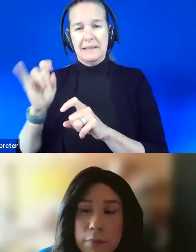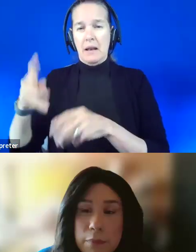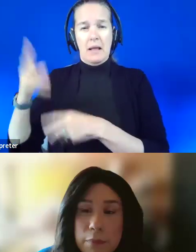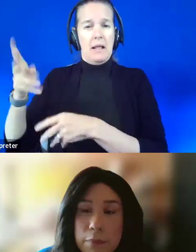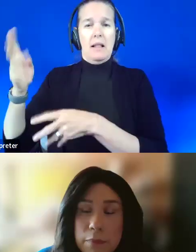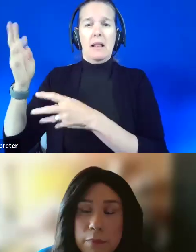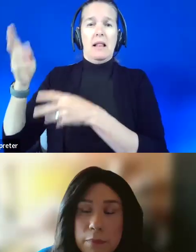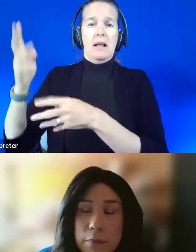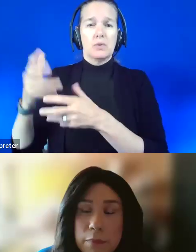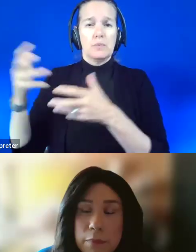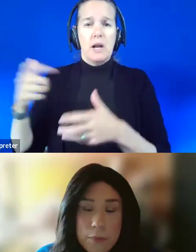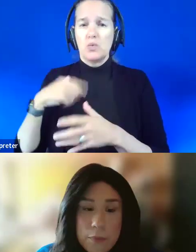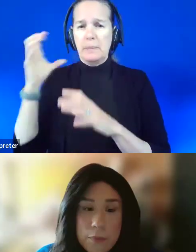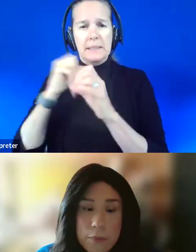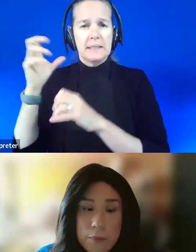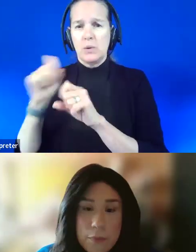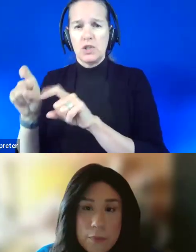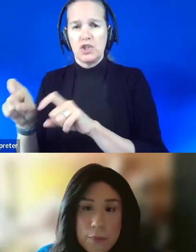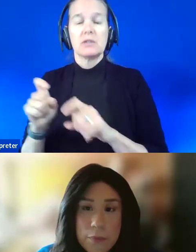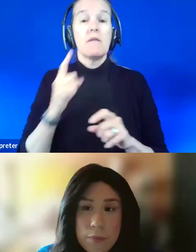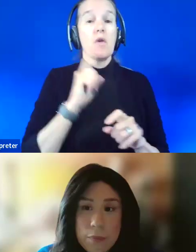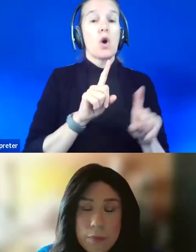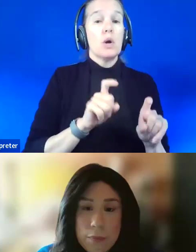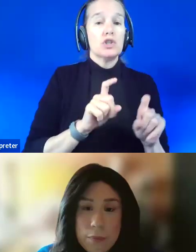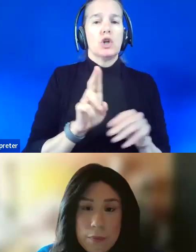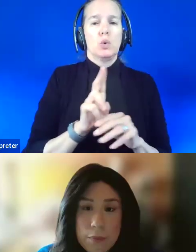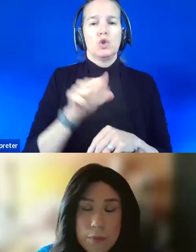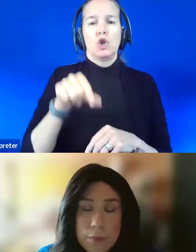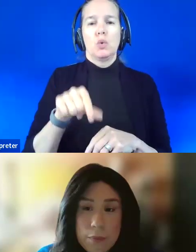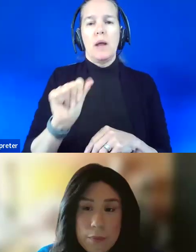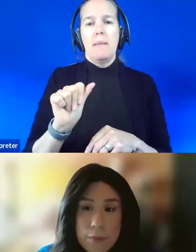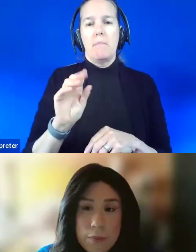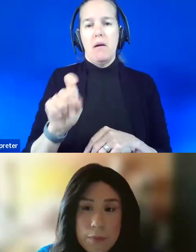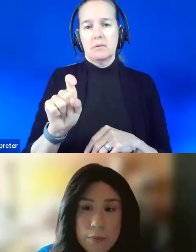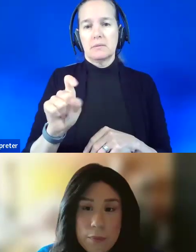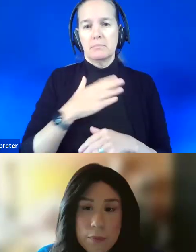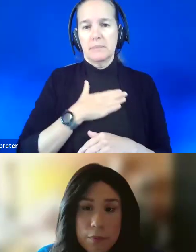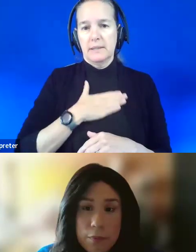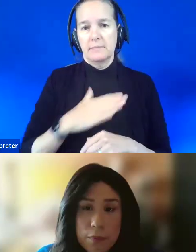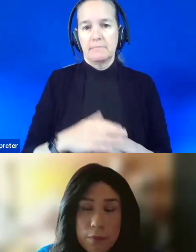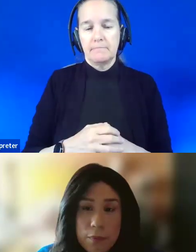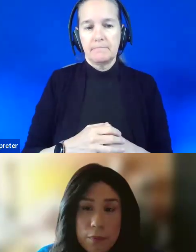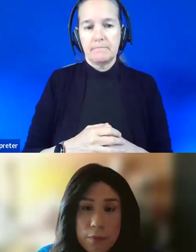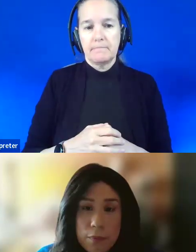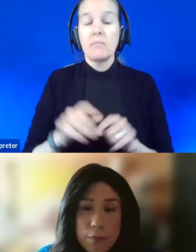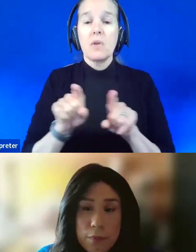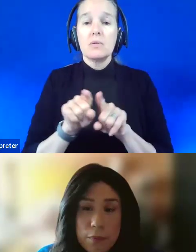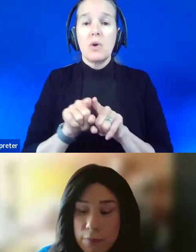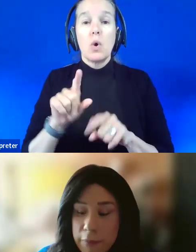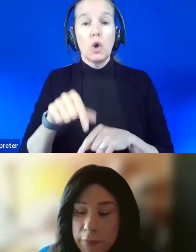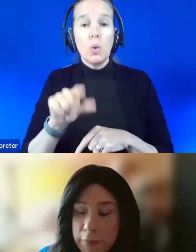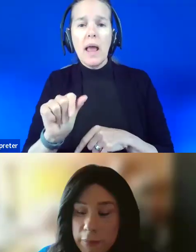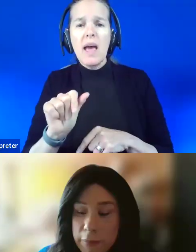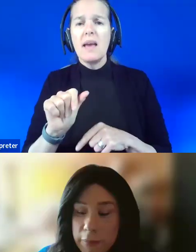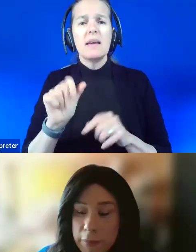miss a question. So use that Q&A for questions for the presenters. Also, you can use the Q&A if you